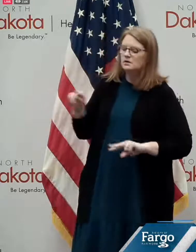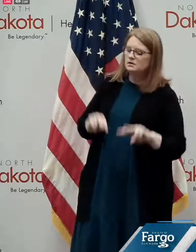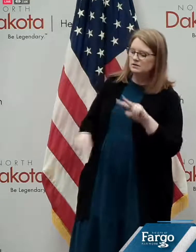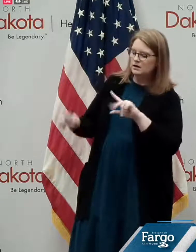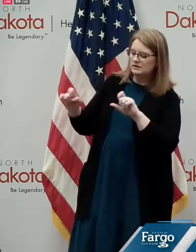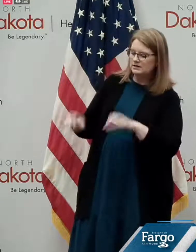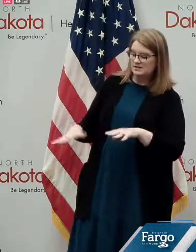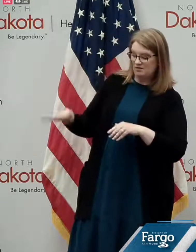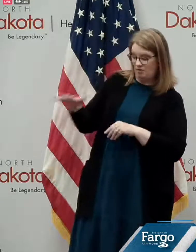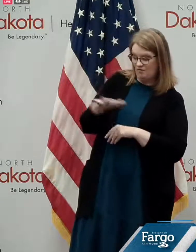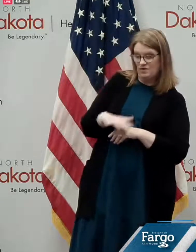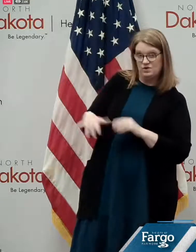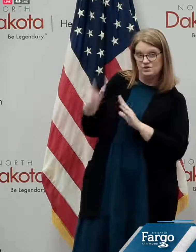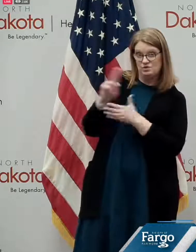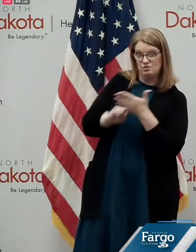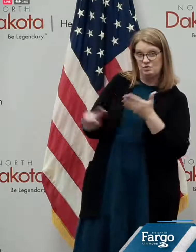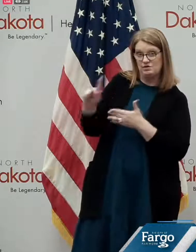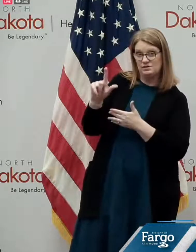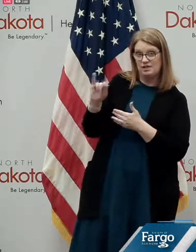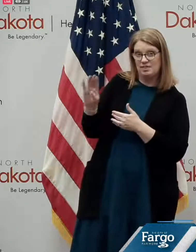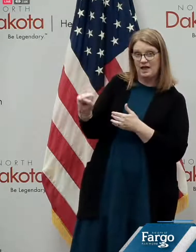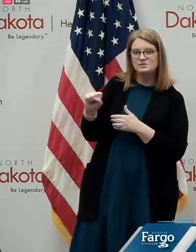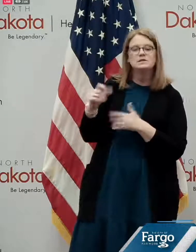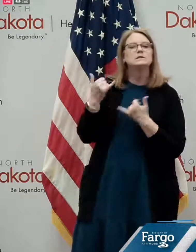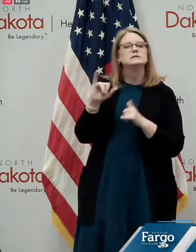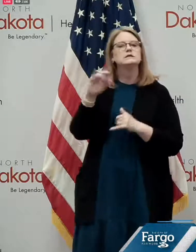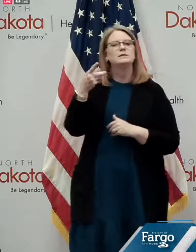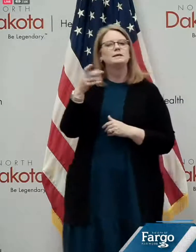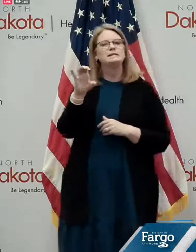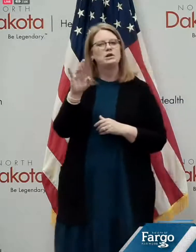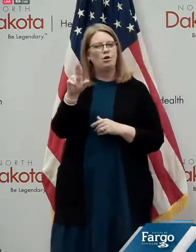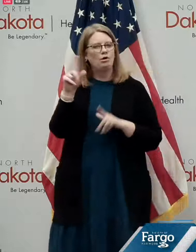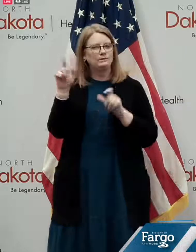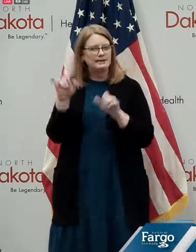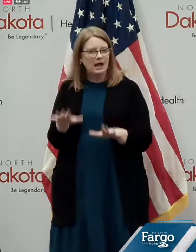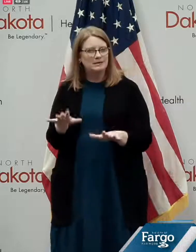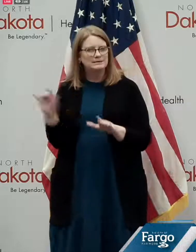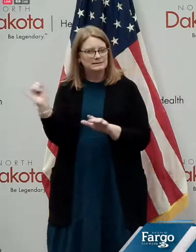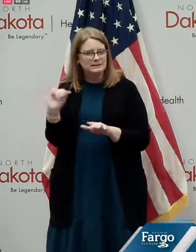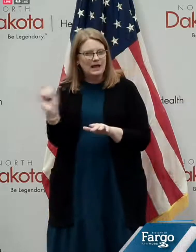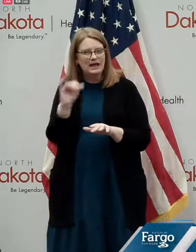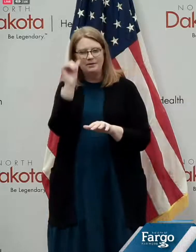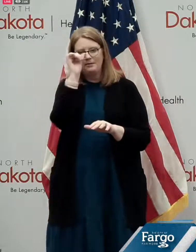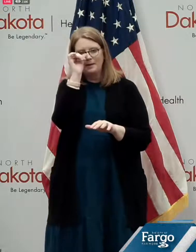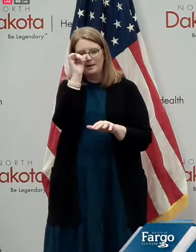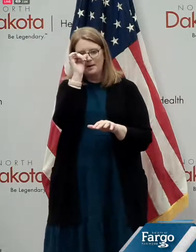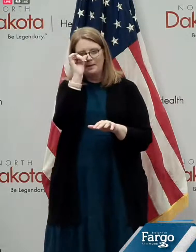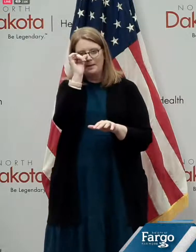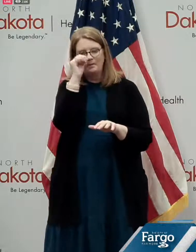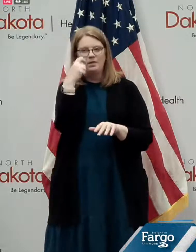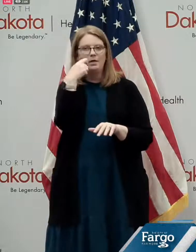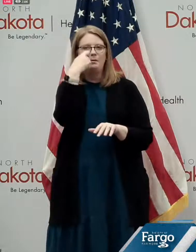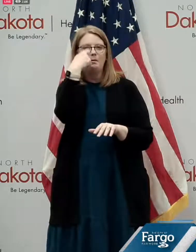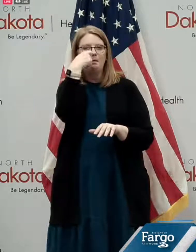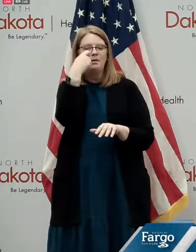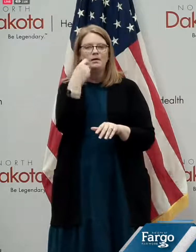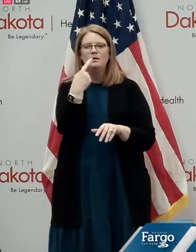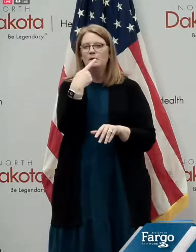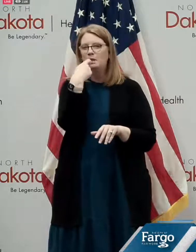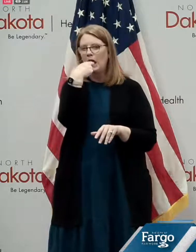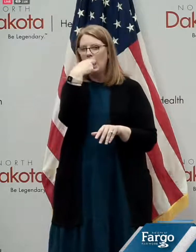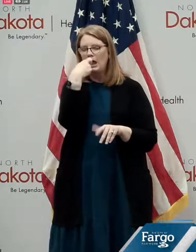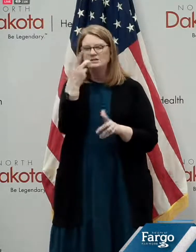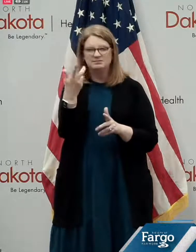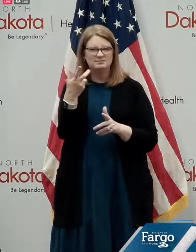these university labs, they'd still would be these PCR tests that we're doing now, with the nasal or oral swabs,